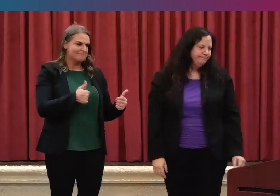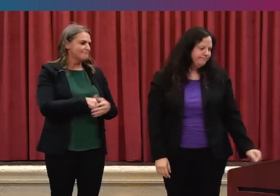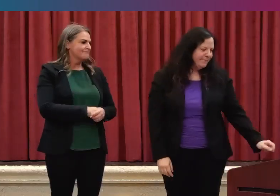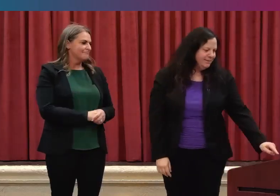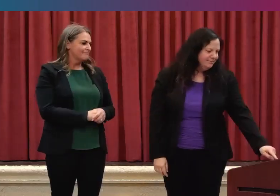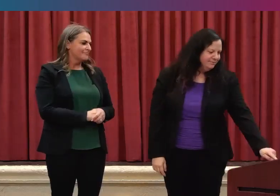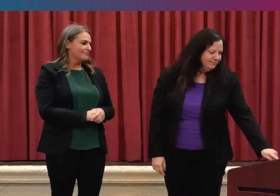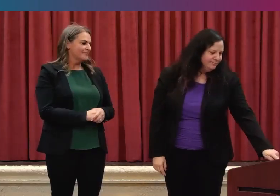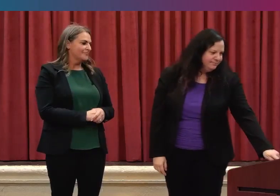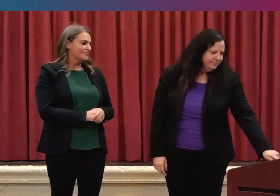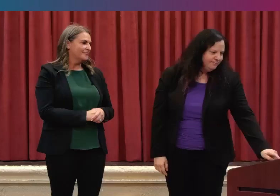process. Great.